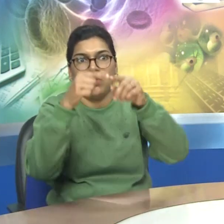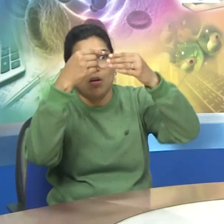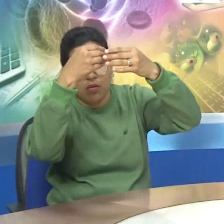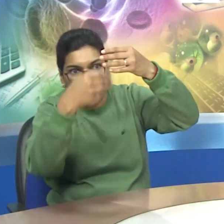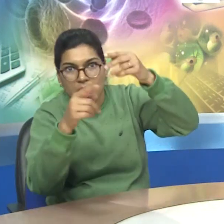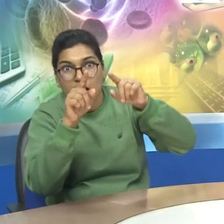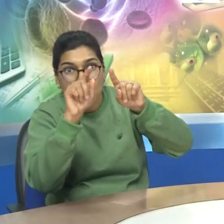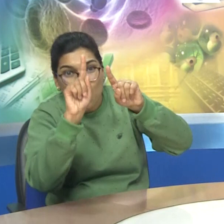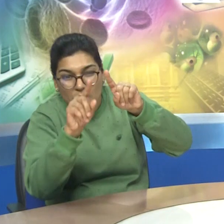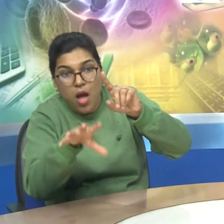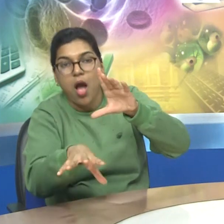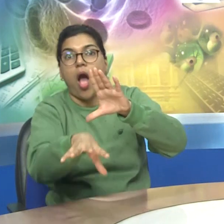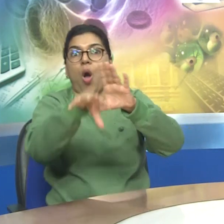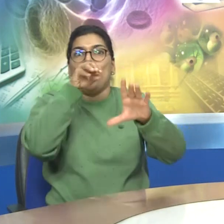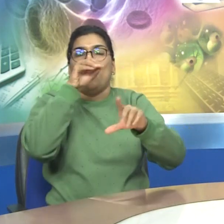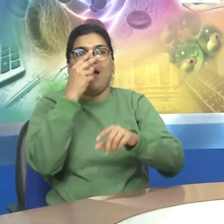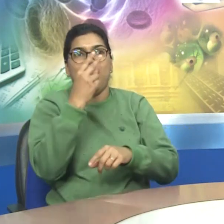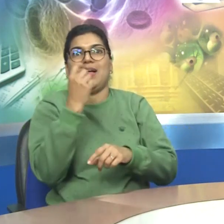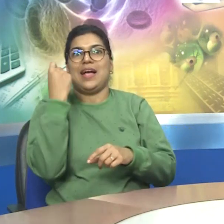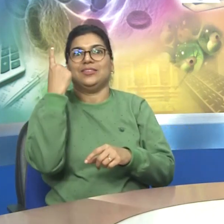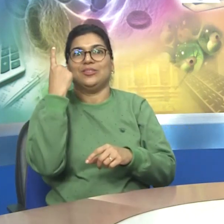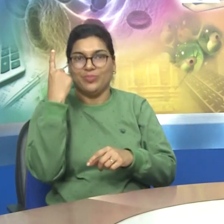repeated and